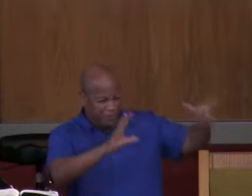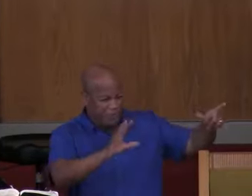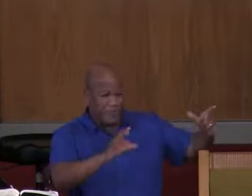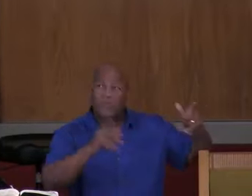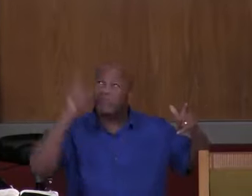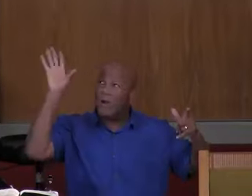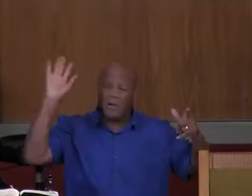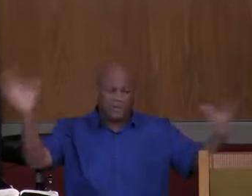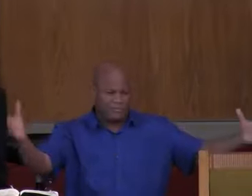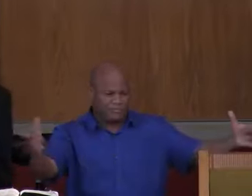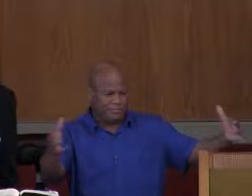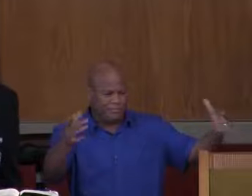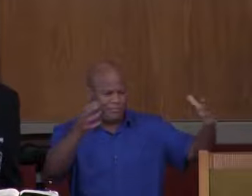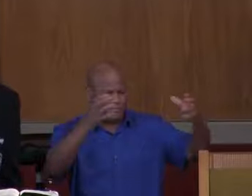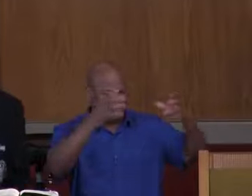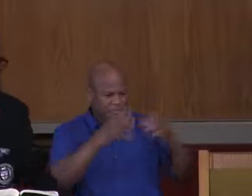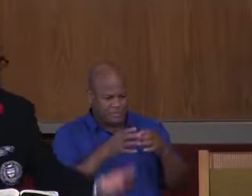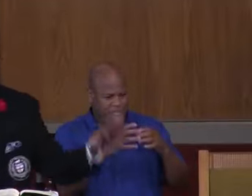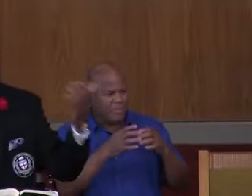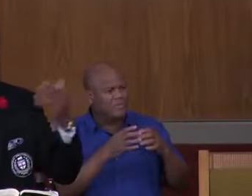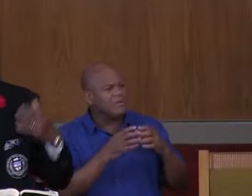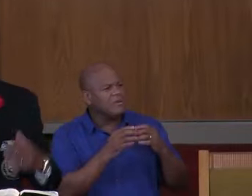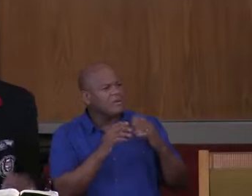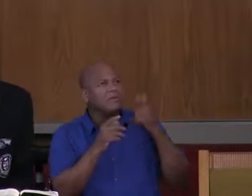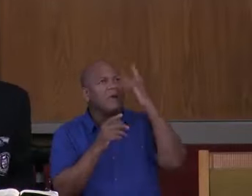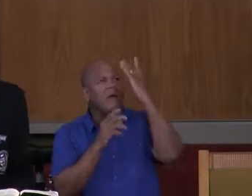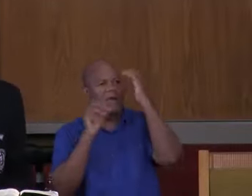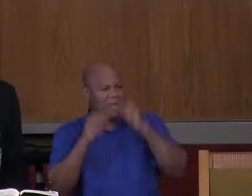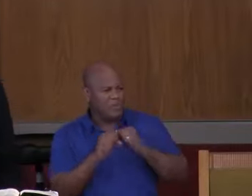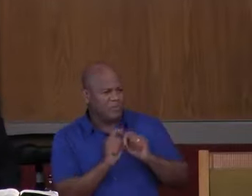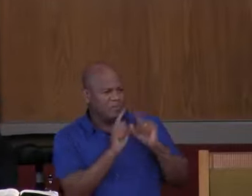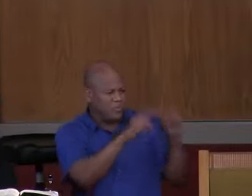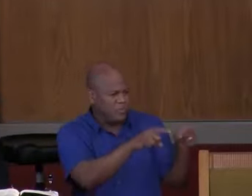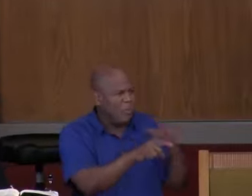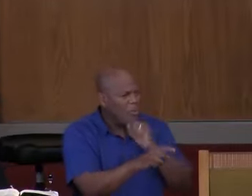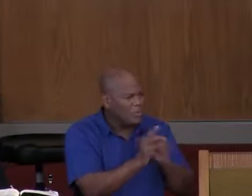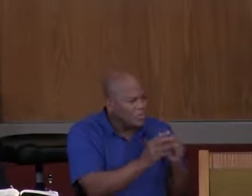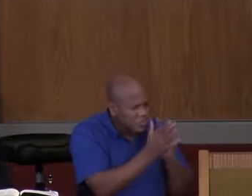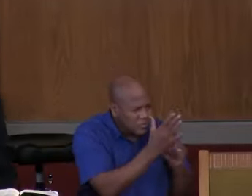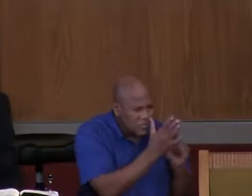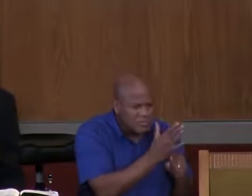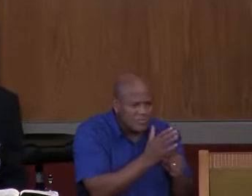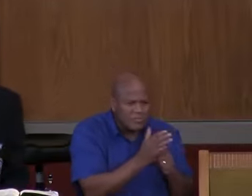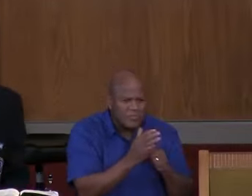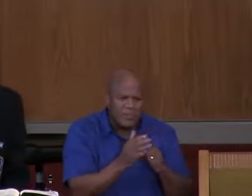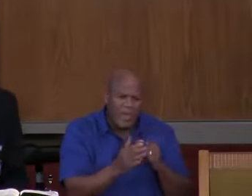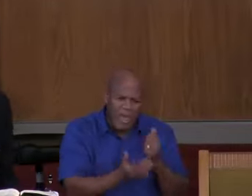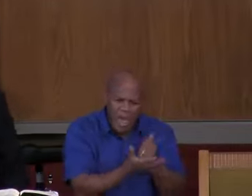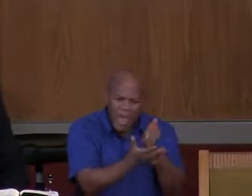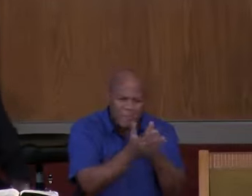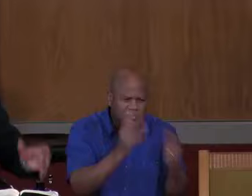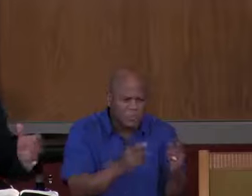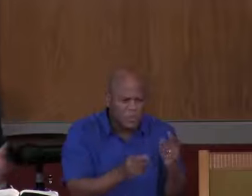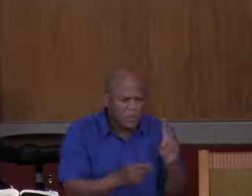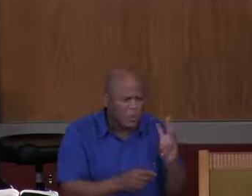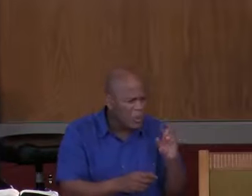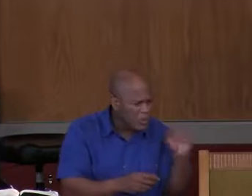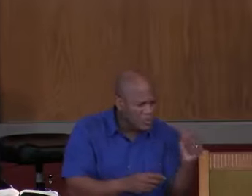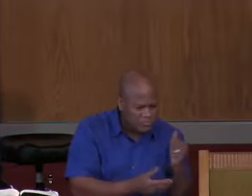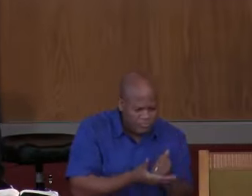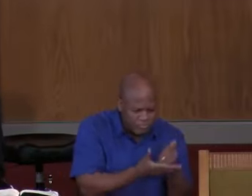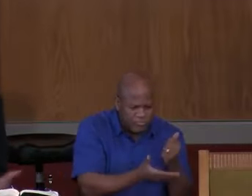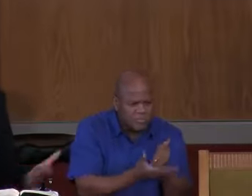on old people, raise up orphans, minister to widows. Come on, somebody. God is